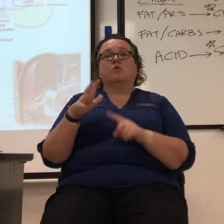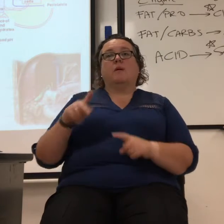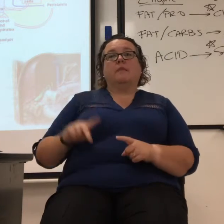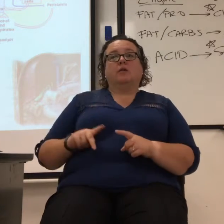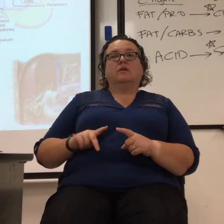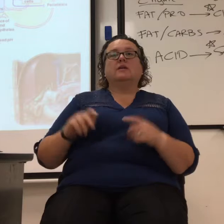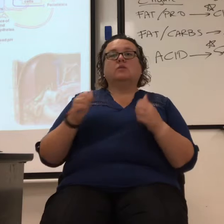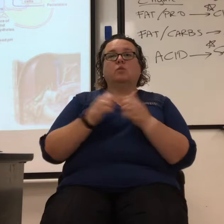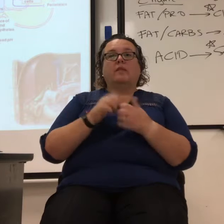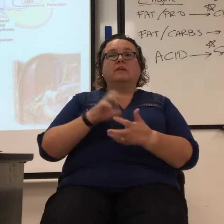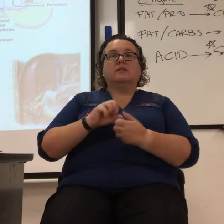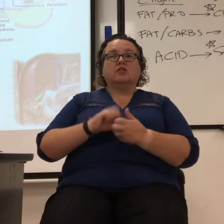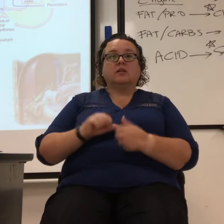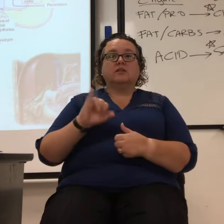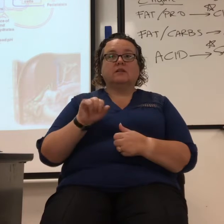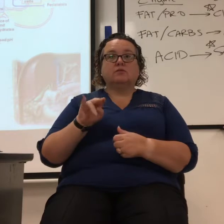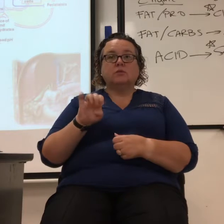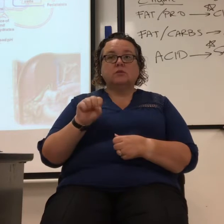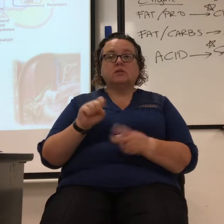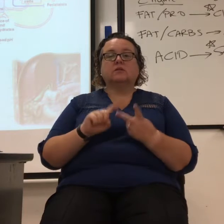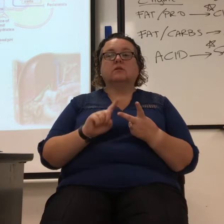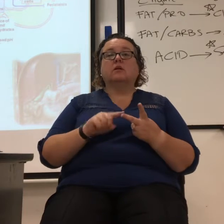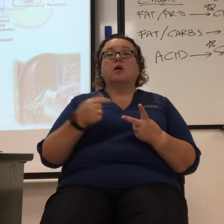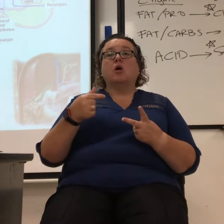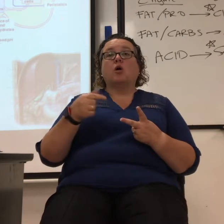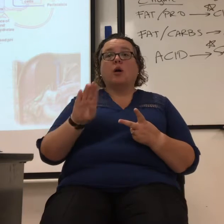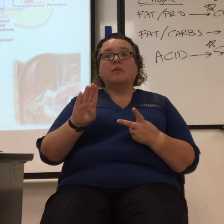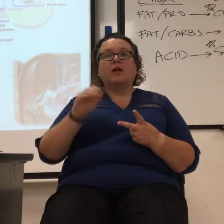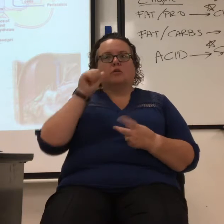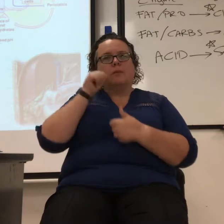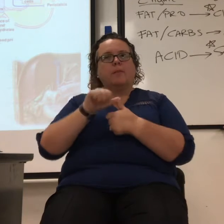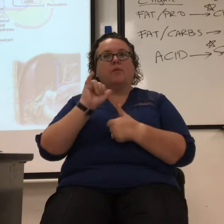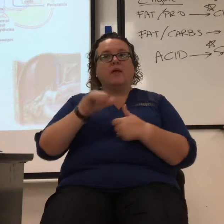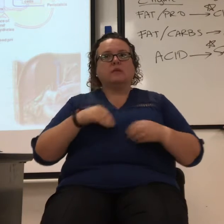juices in it. Gallbladder, remember that's moving bile.